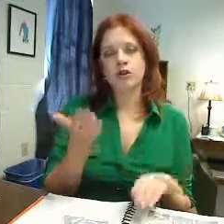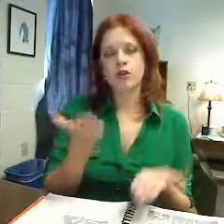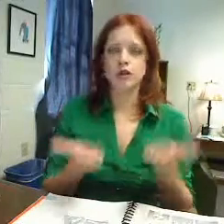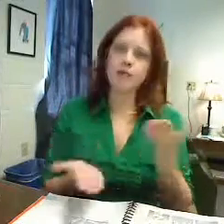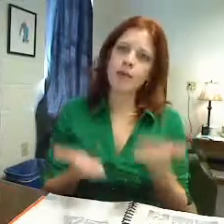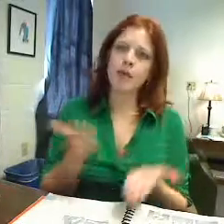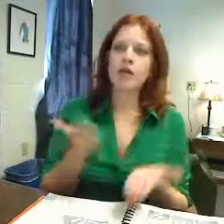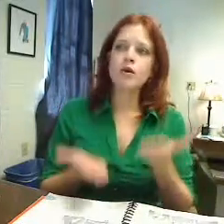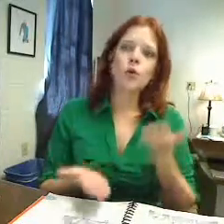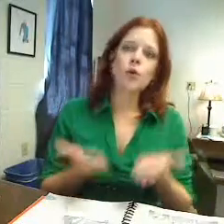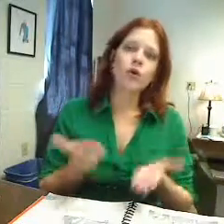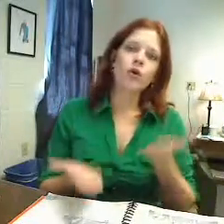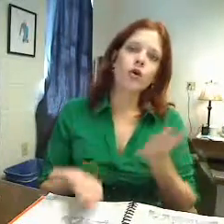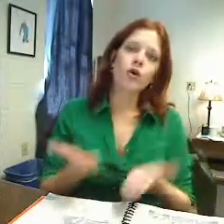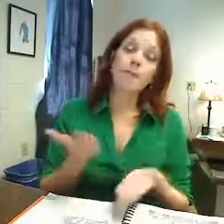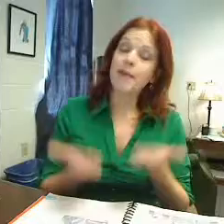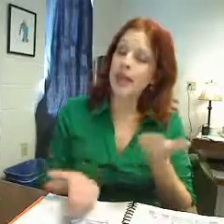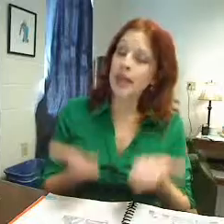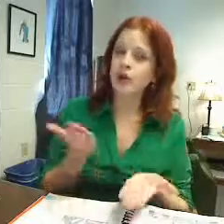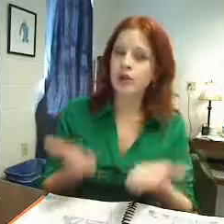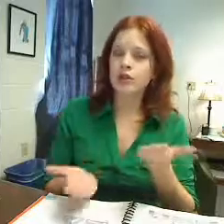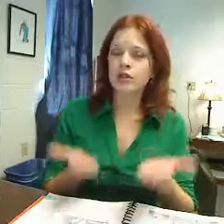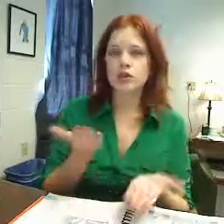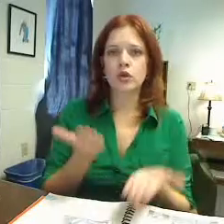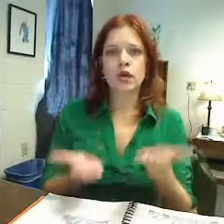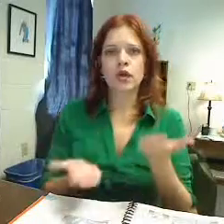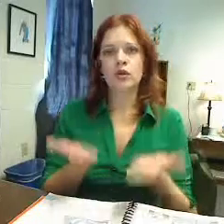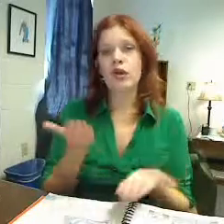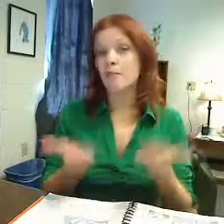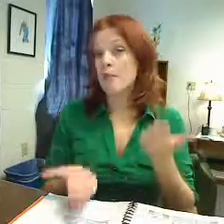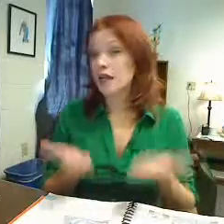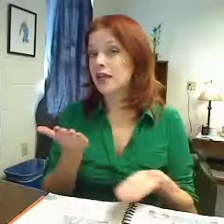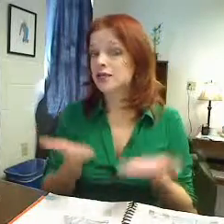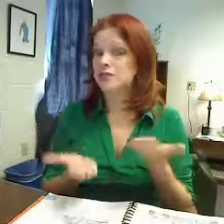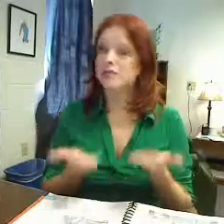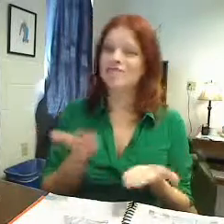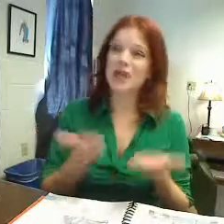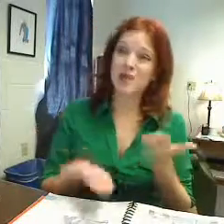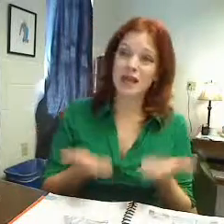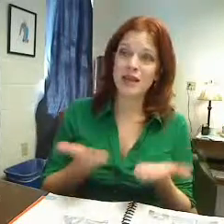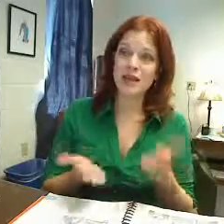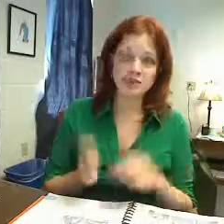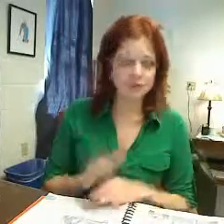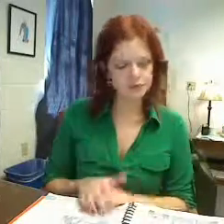and down alternately. Maybe, or I may go to the store later, or I might, maybe.